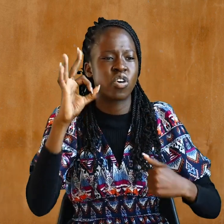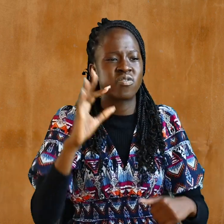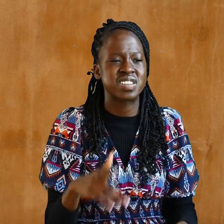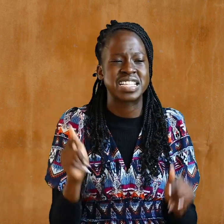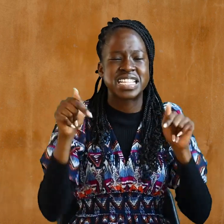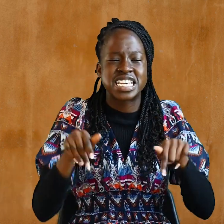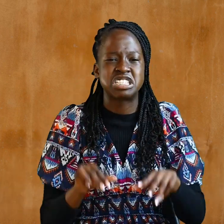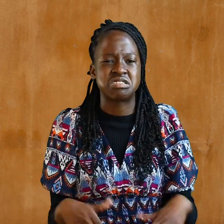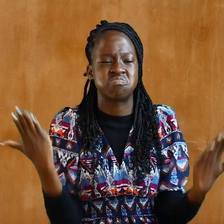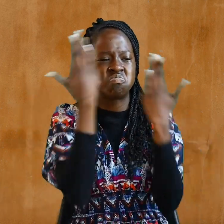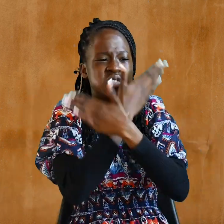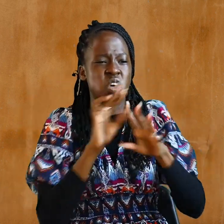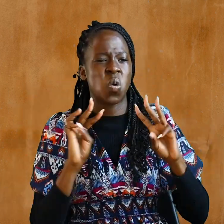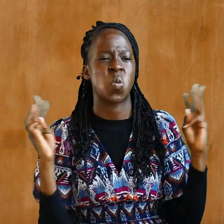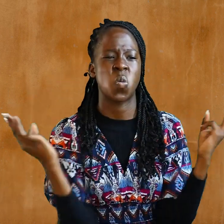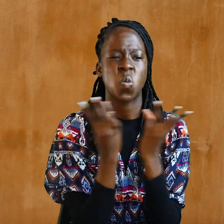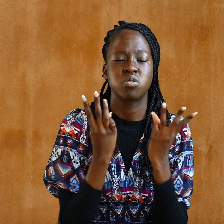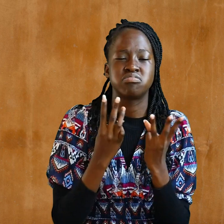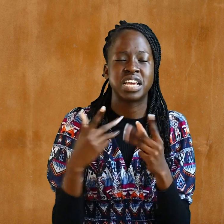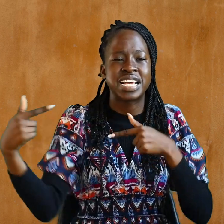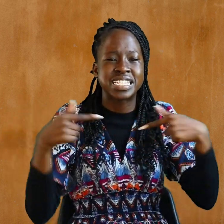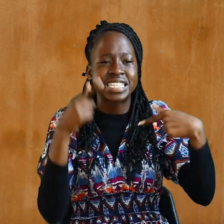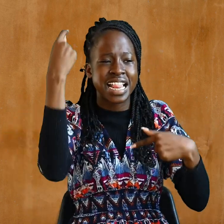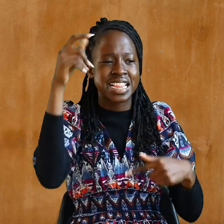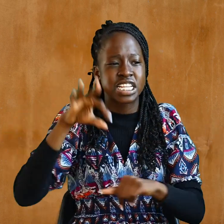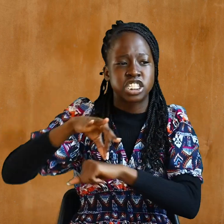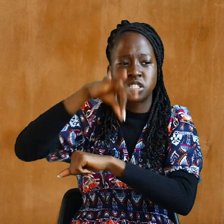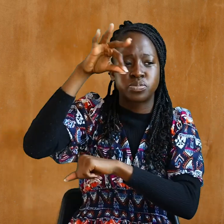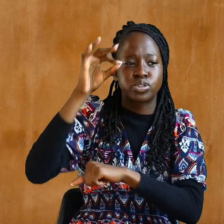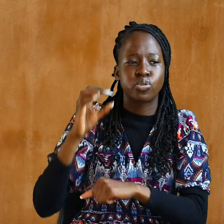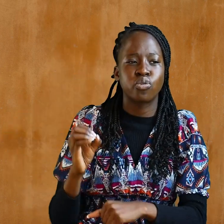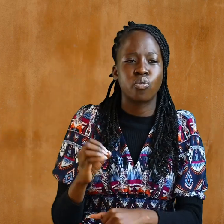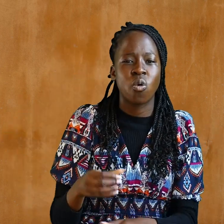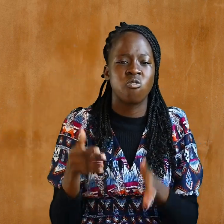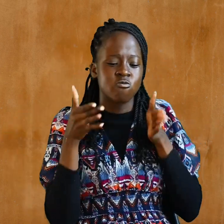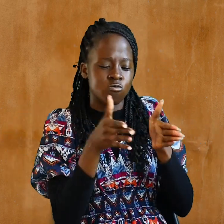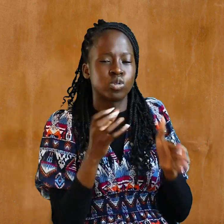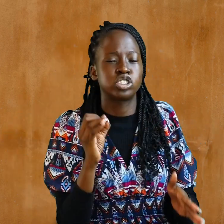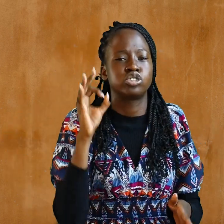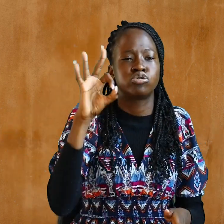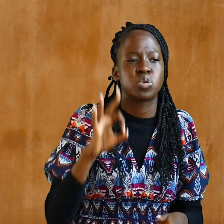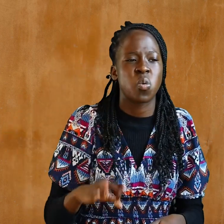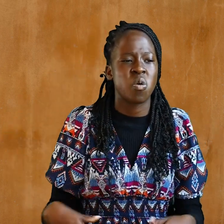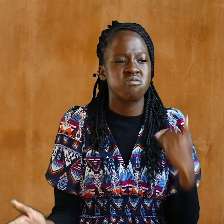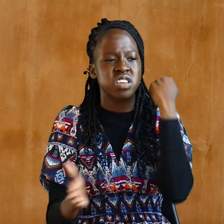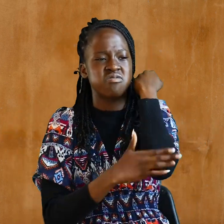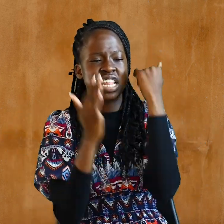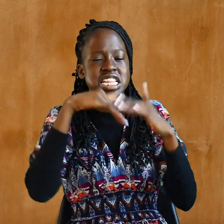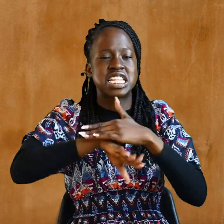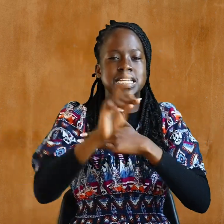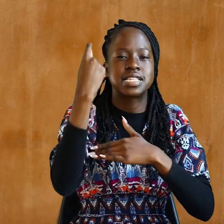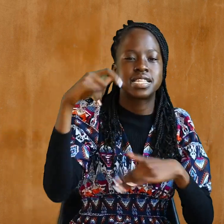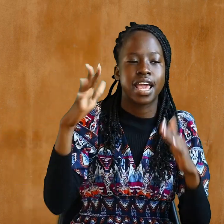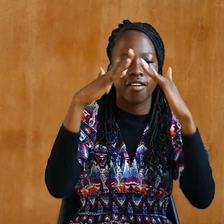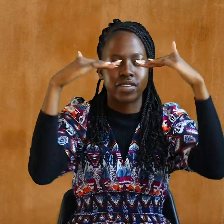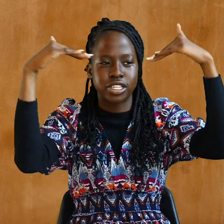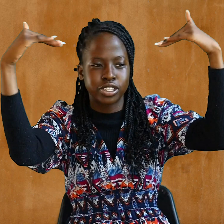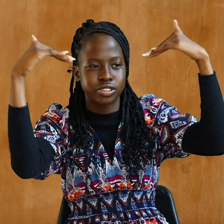dark world, and against the spiritual forces of evil in the heavenly realms.